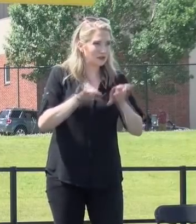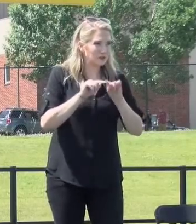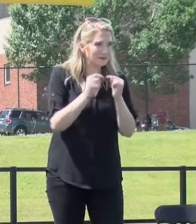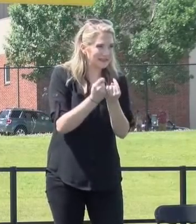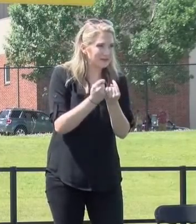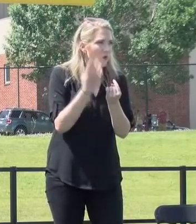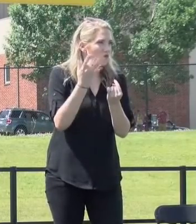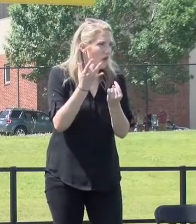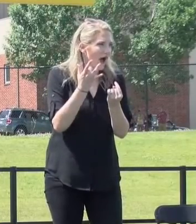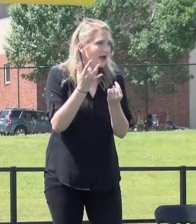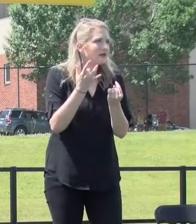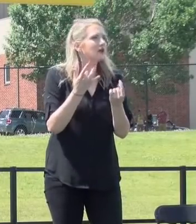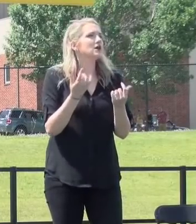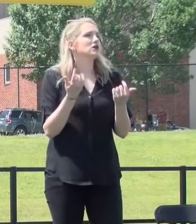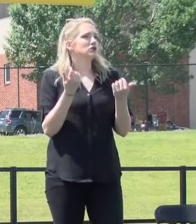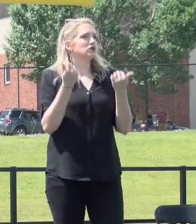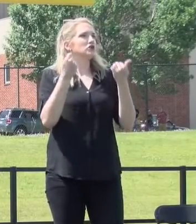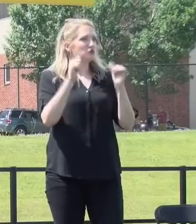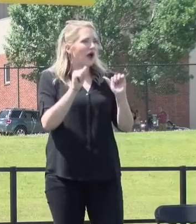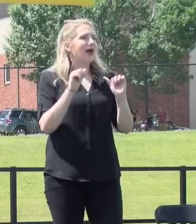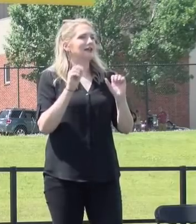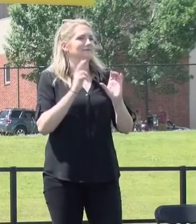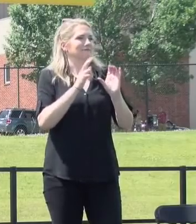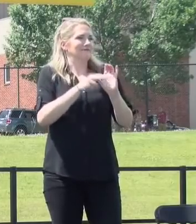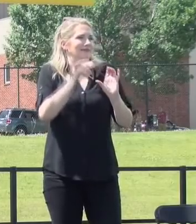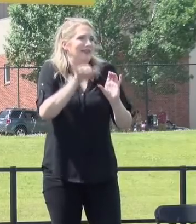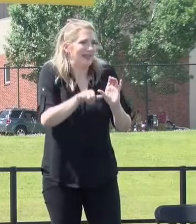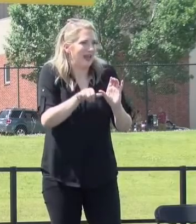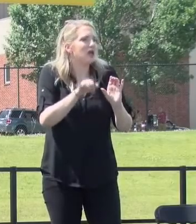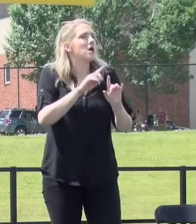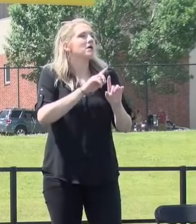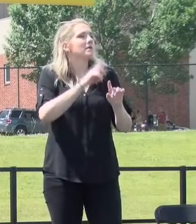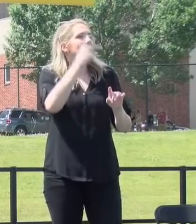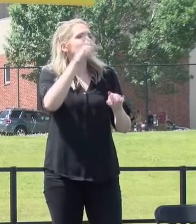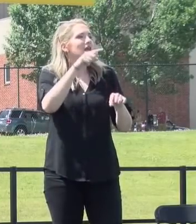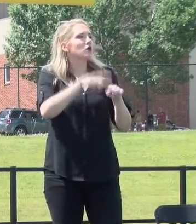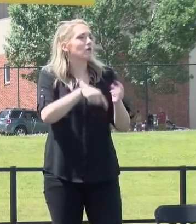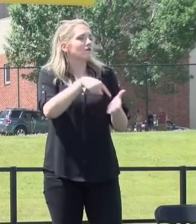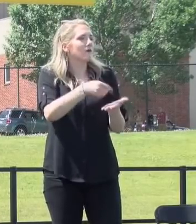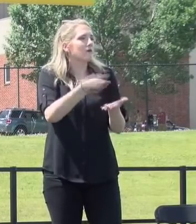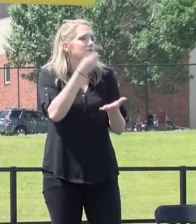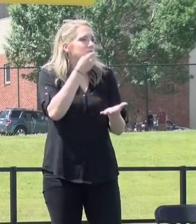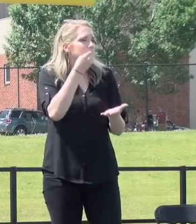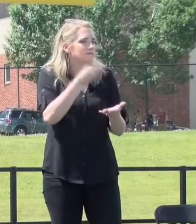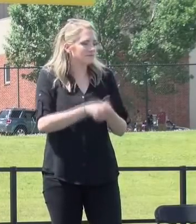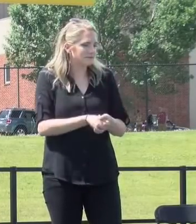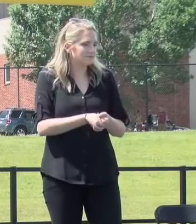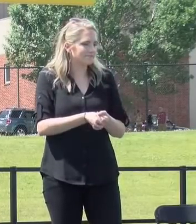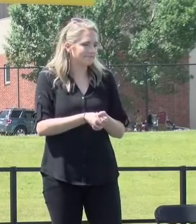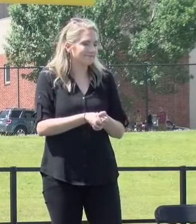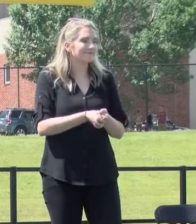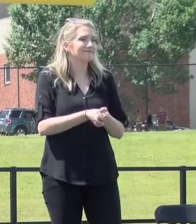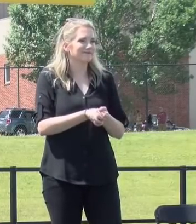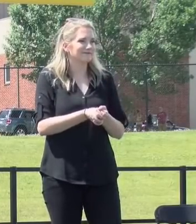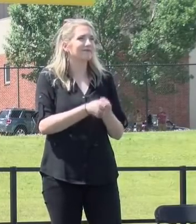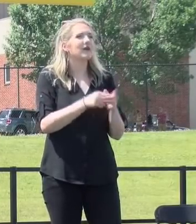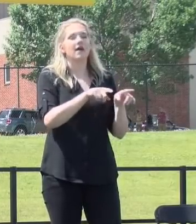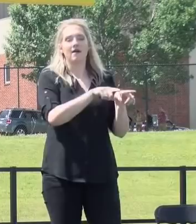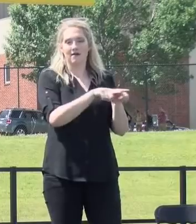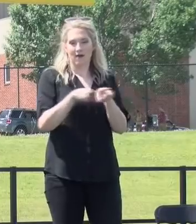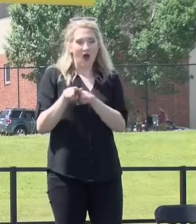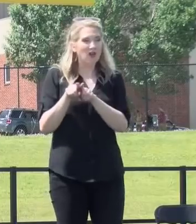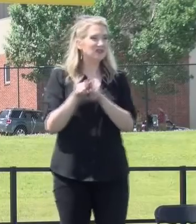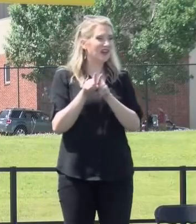to be able to eat at pasta dinners because they were not afford to a meal. And let's not forget about the fight for